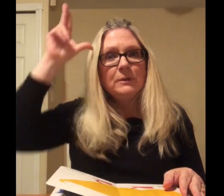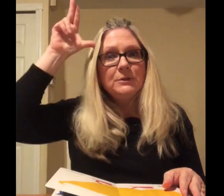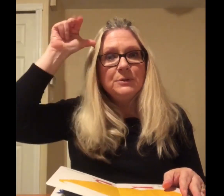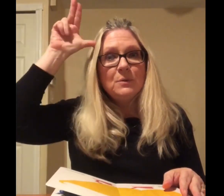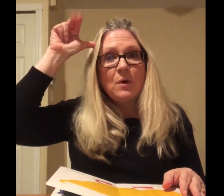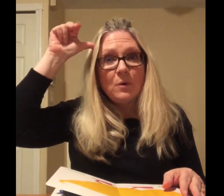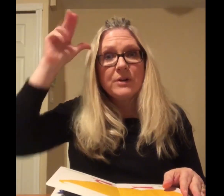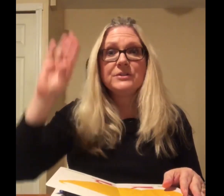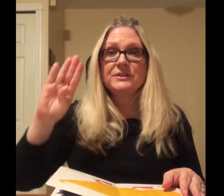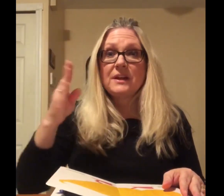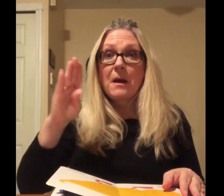Blue horse,